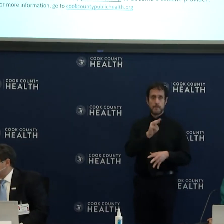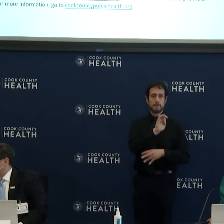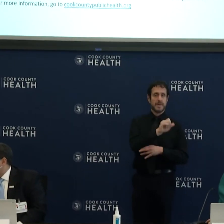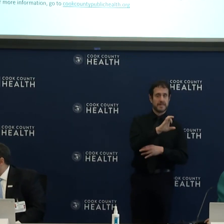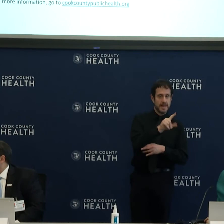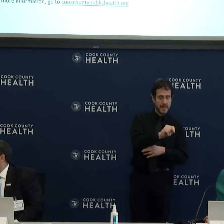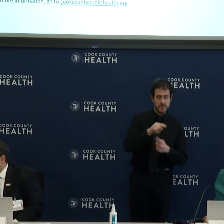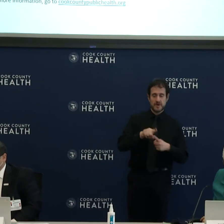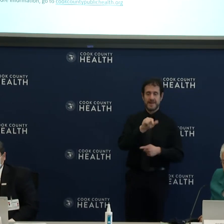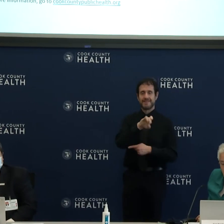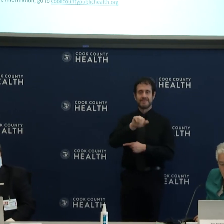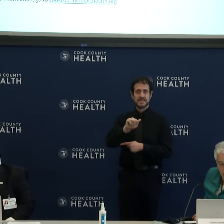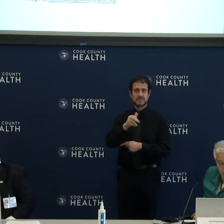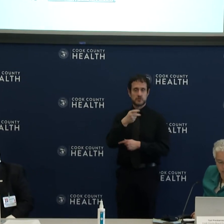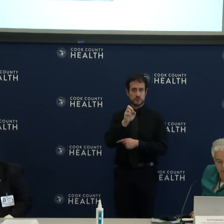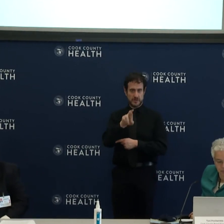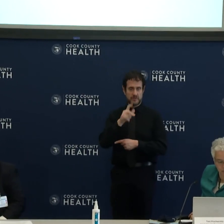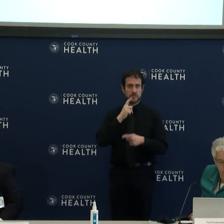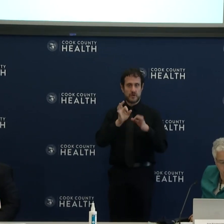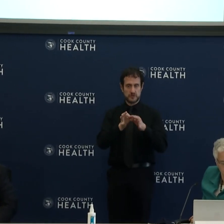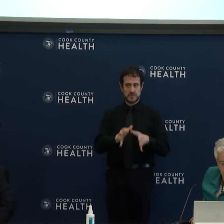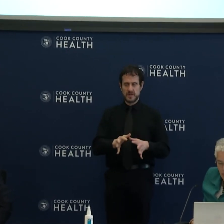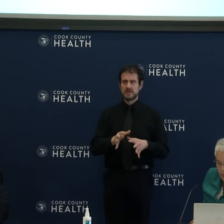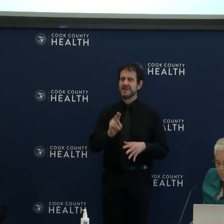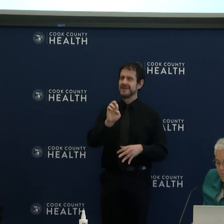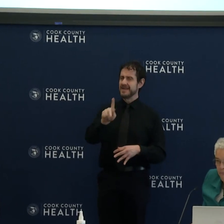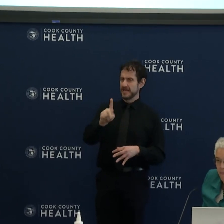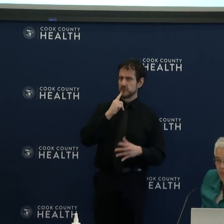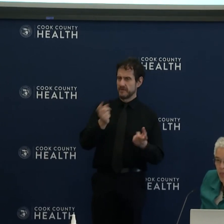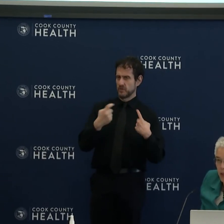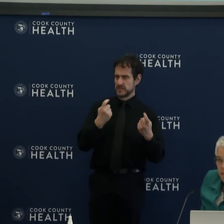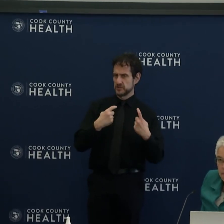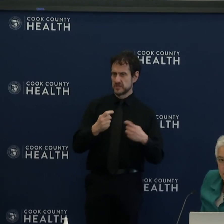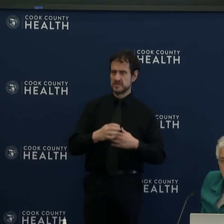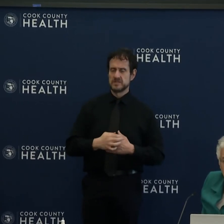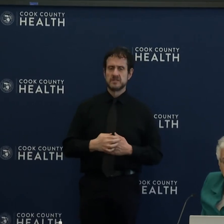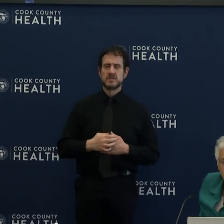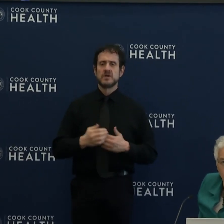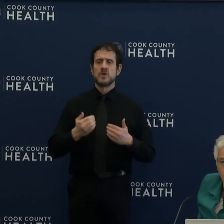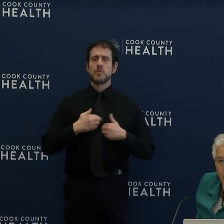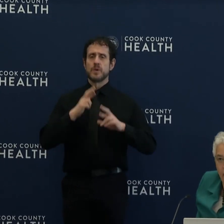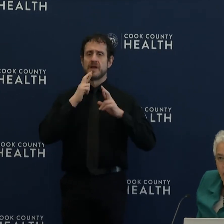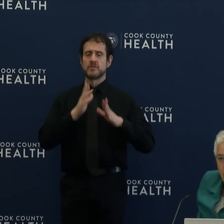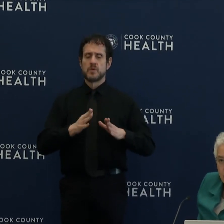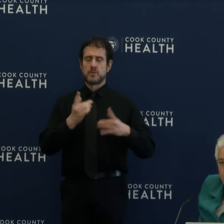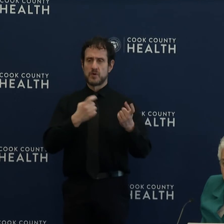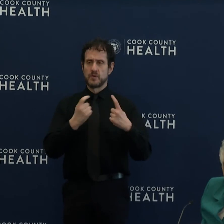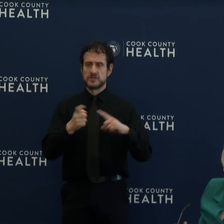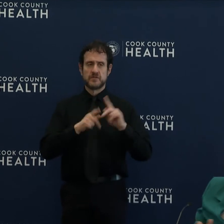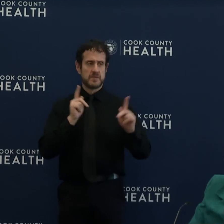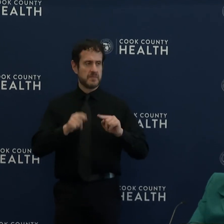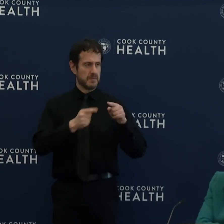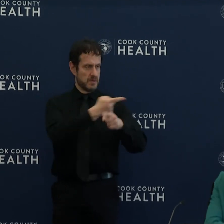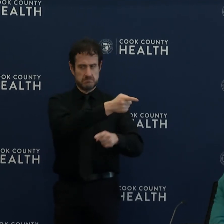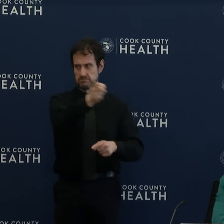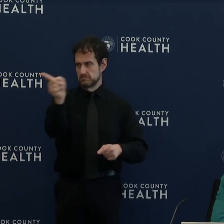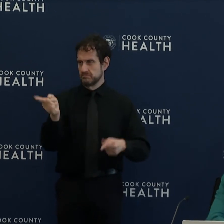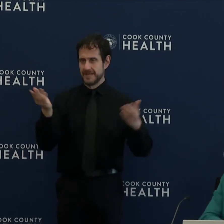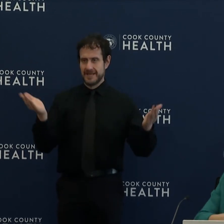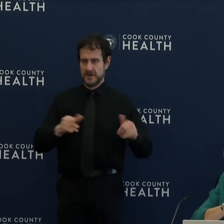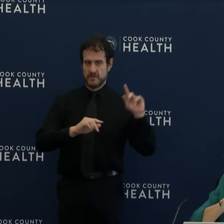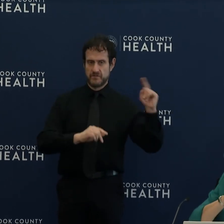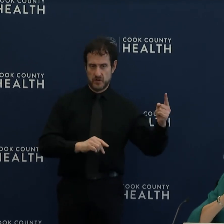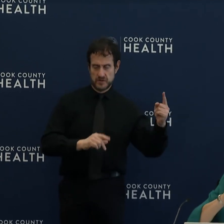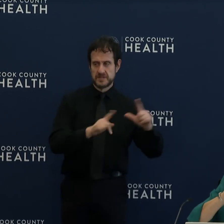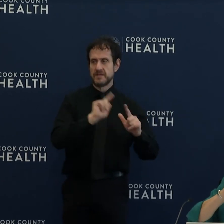language interpreters. All right, Nick, where are we? All right, Madam President, we are going to take reported questions from those who are here physically here first,